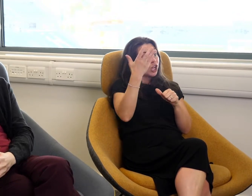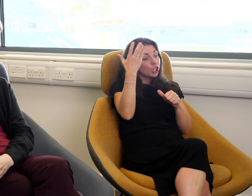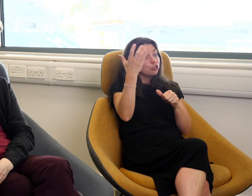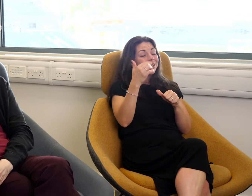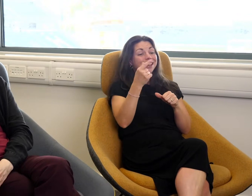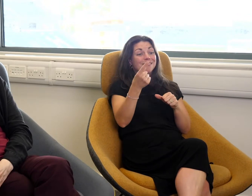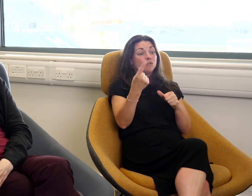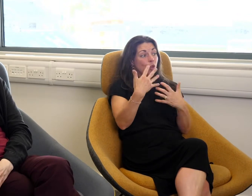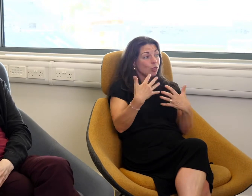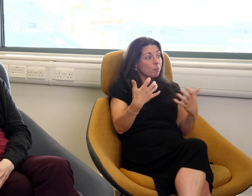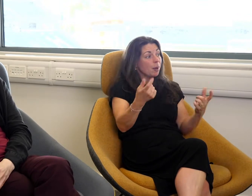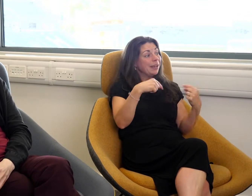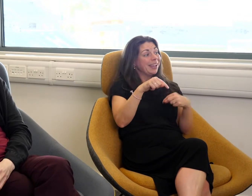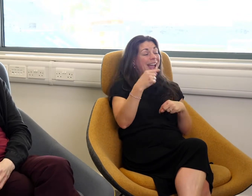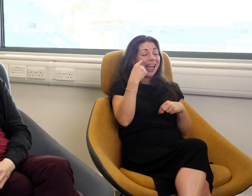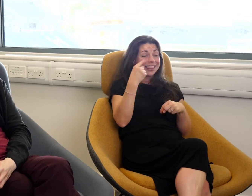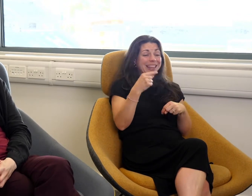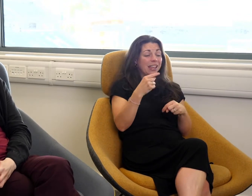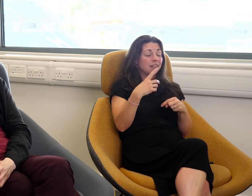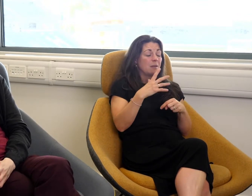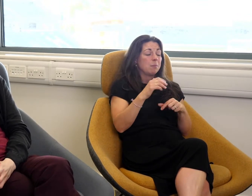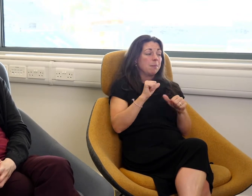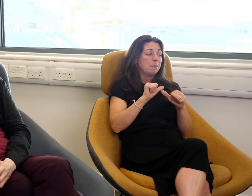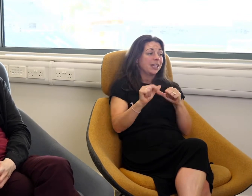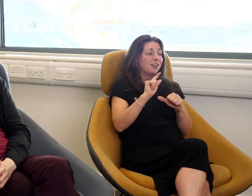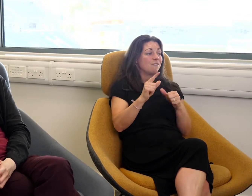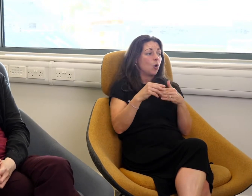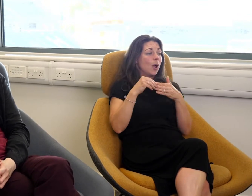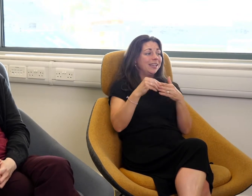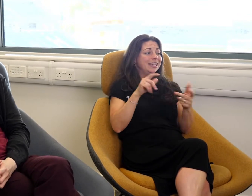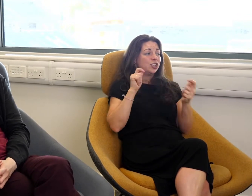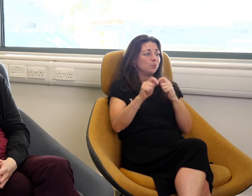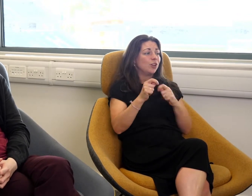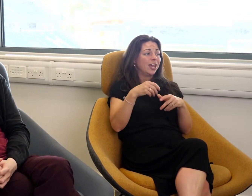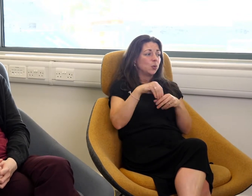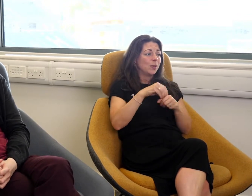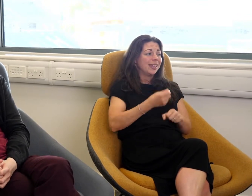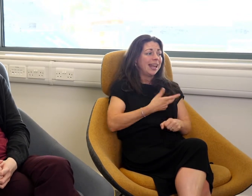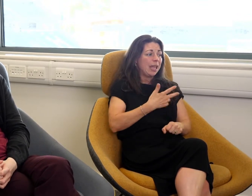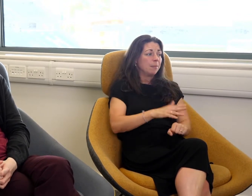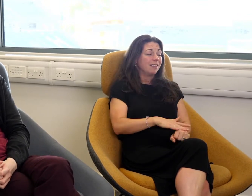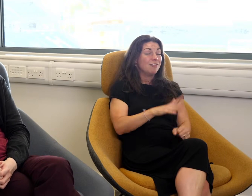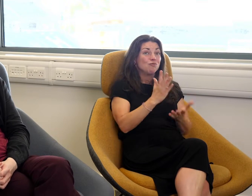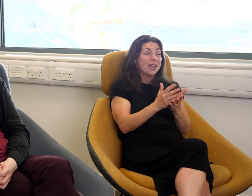have leadership change within the Labour Party. Although that's a very difficult thing to say because I still have a lot of respect for Keir.